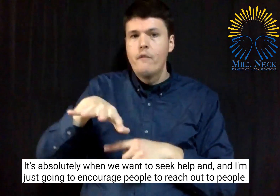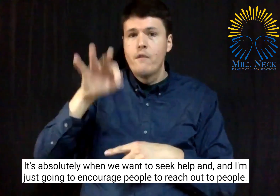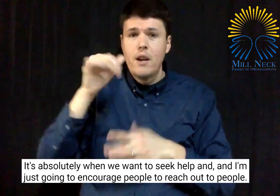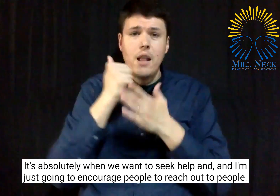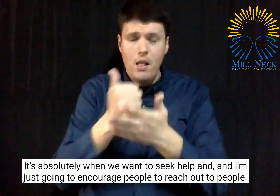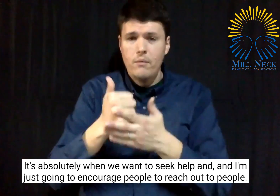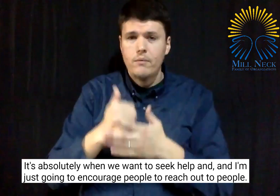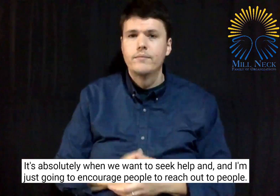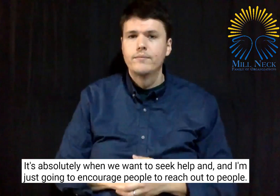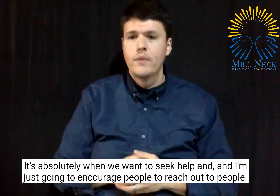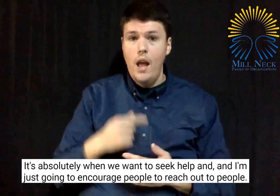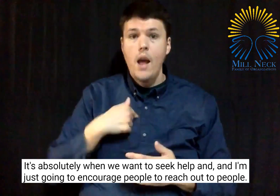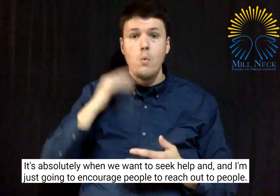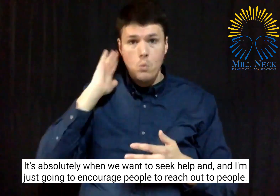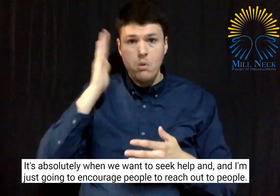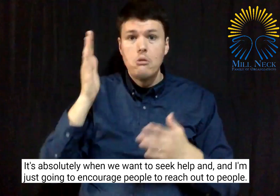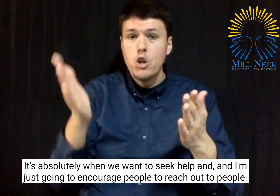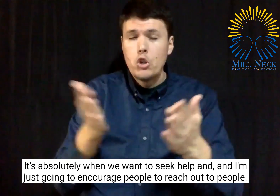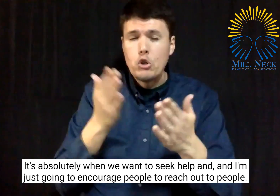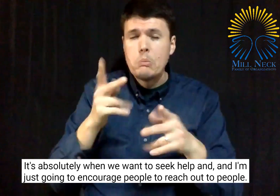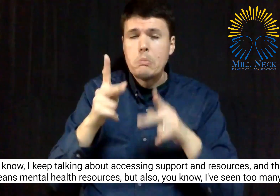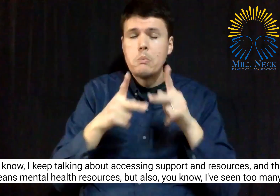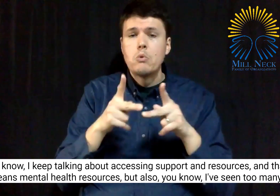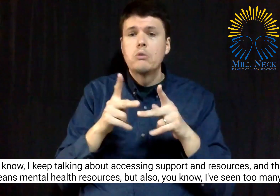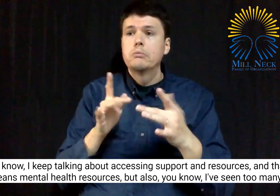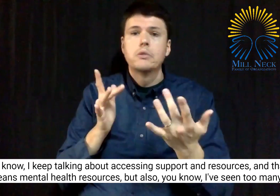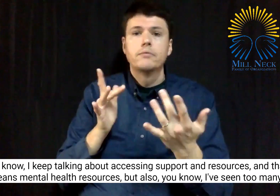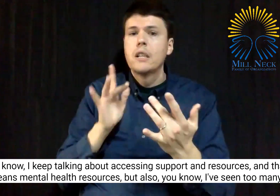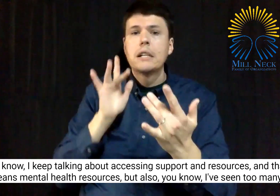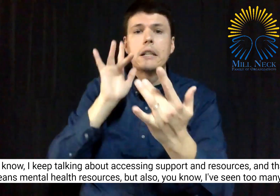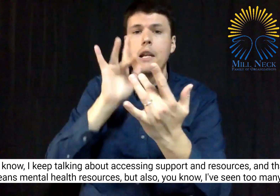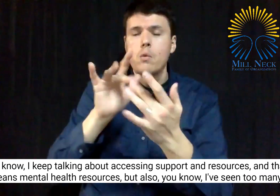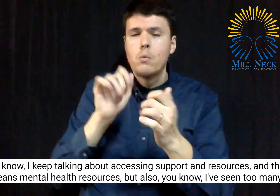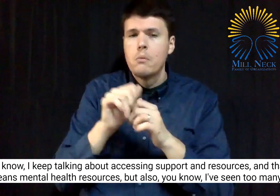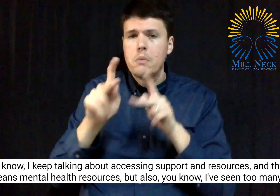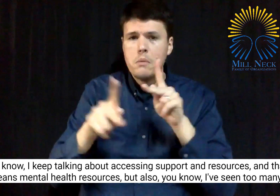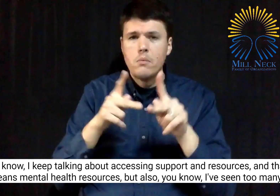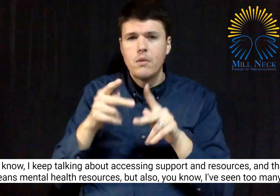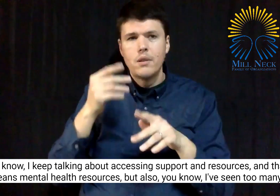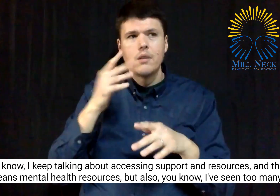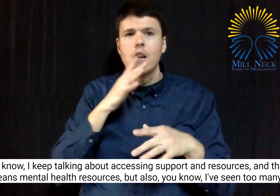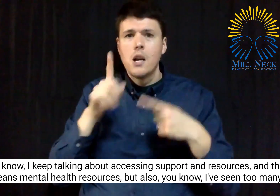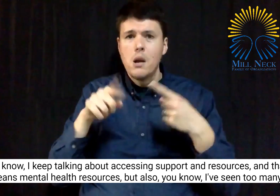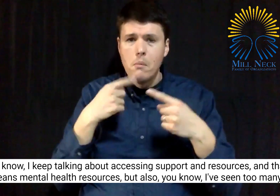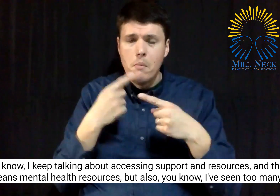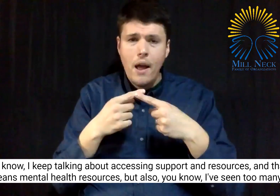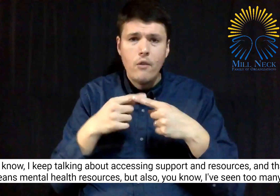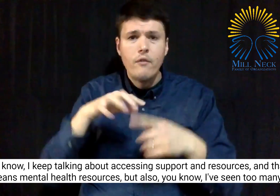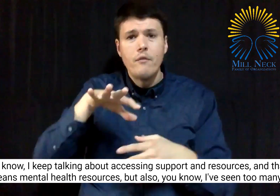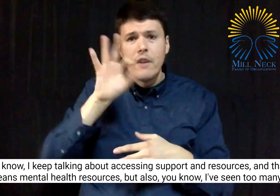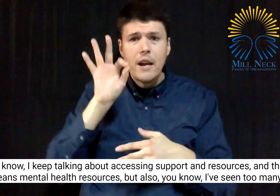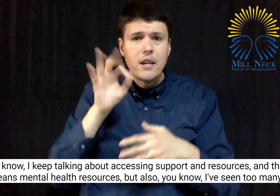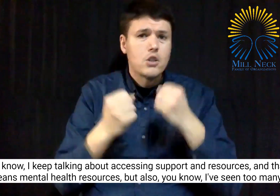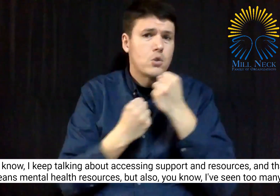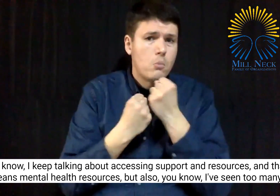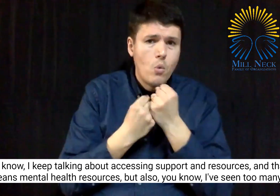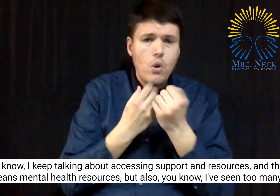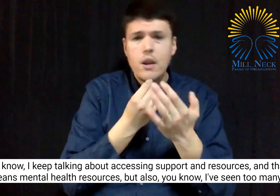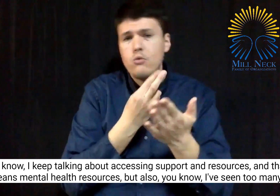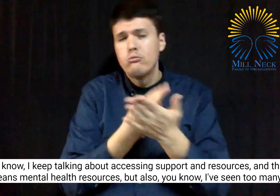I'm just going to encourage people to reach out to people. You know, I keep talking about accessing support and resources, and that means mental health resources. But also, you